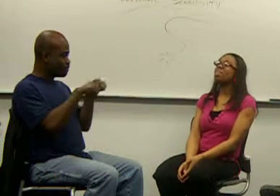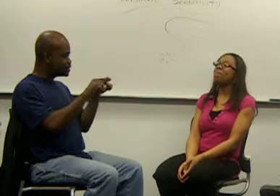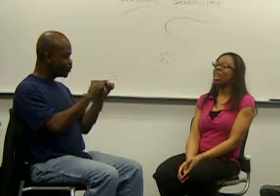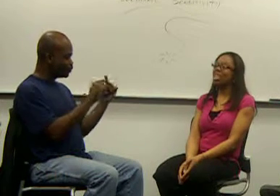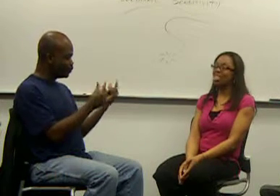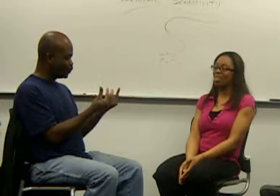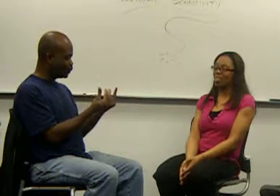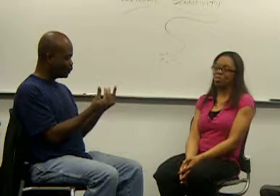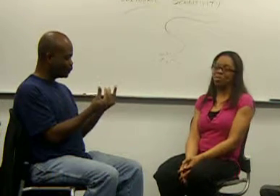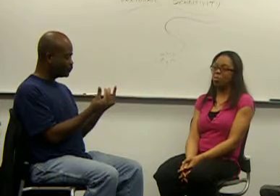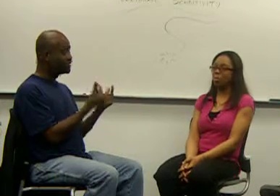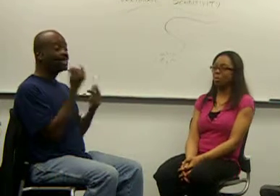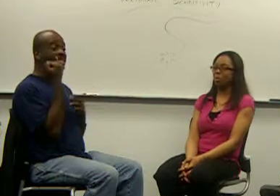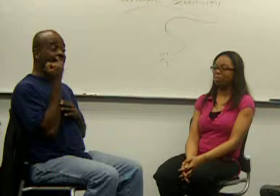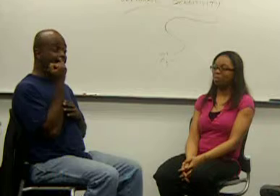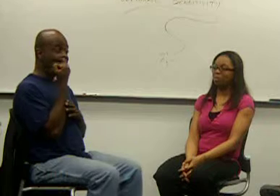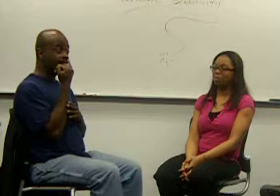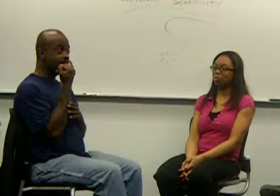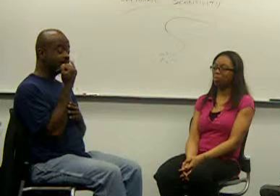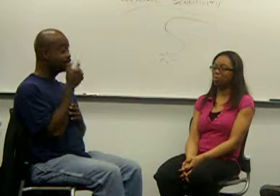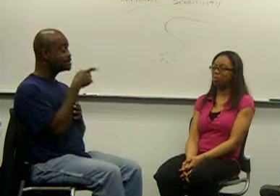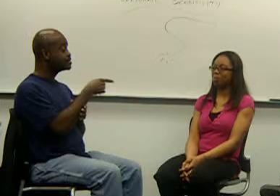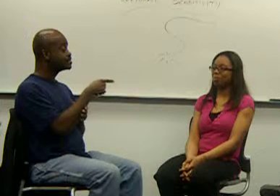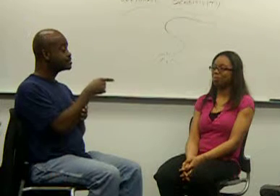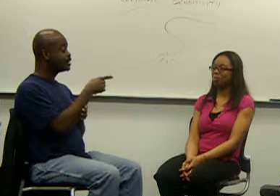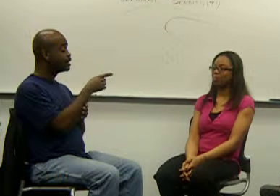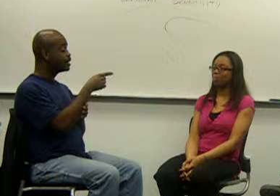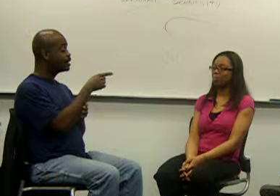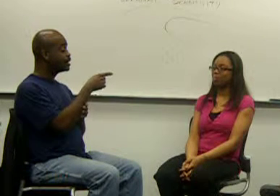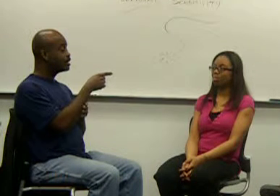That depends on the group.